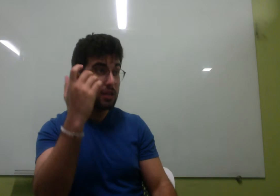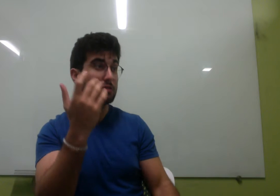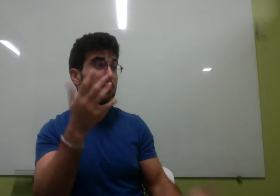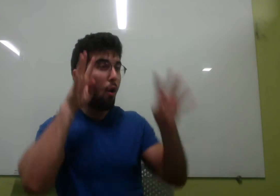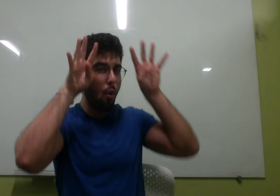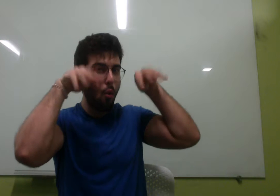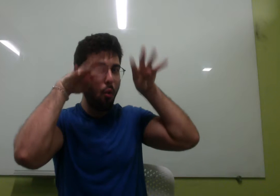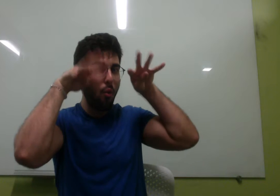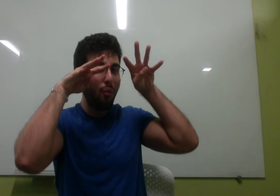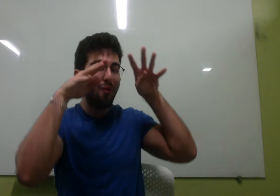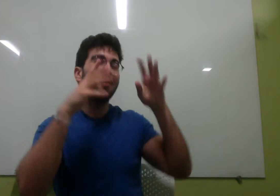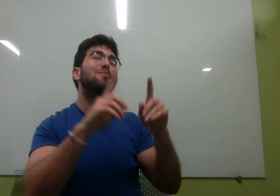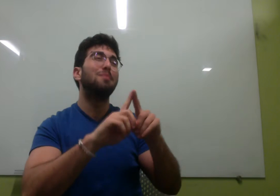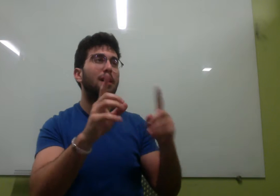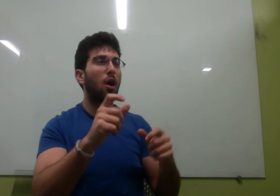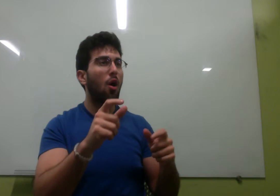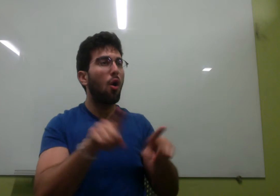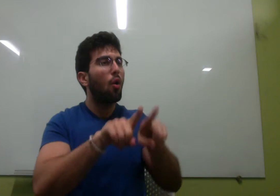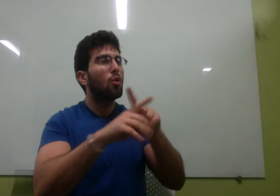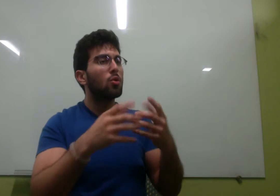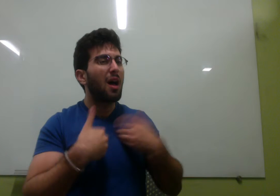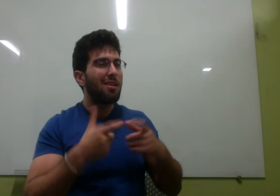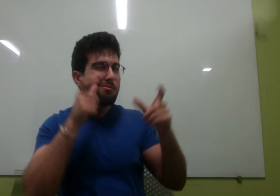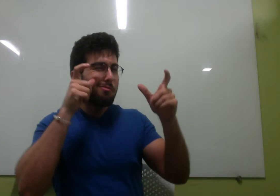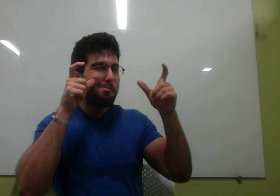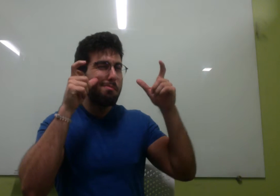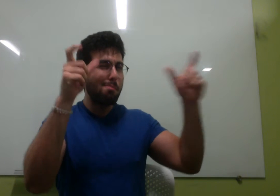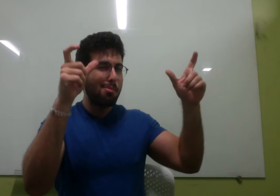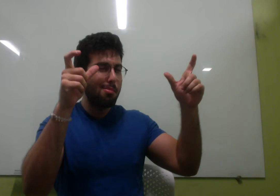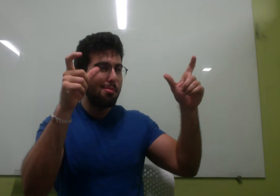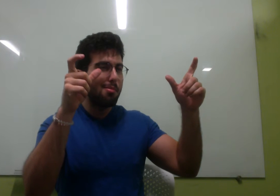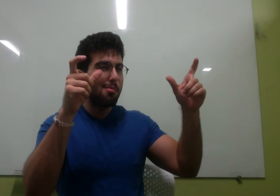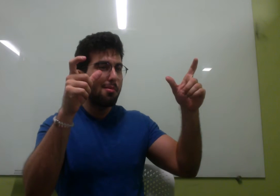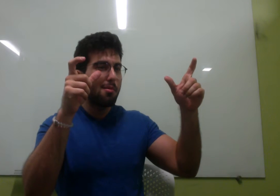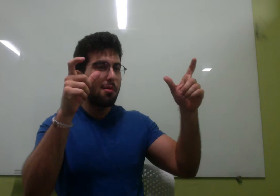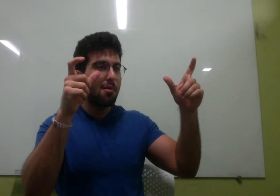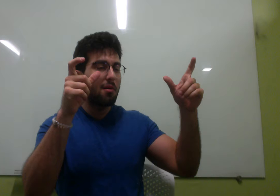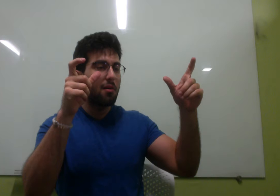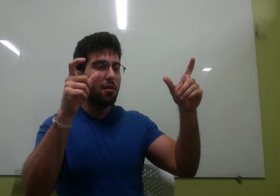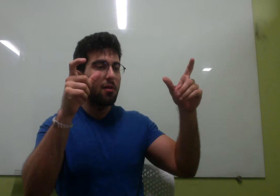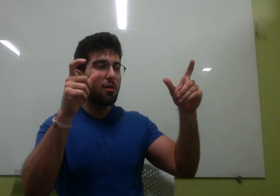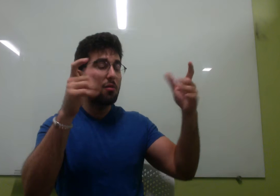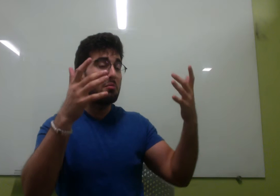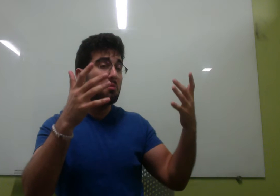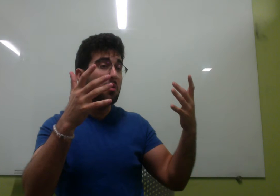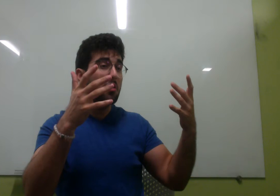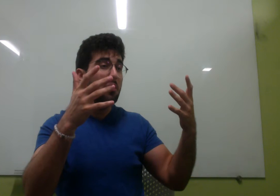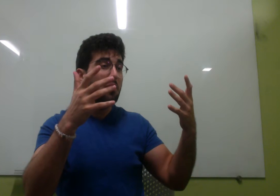really large eyes, and maybe among the better vision of any land animals. Their peripheral vision is so good they can almost